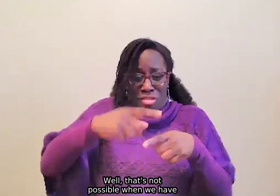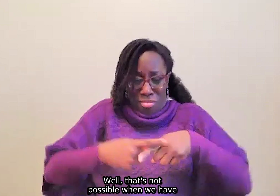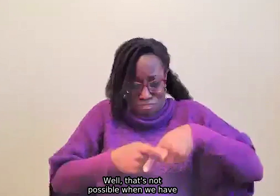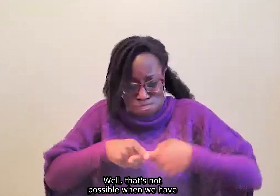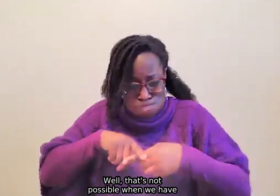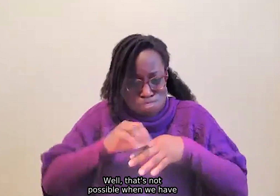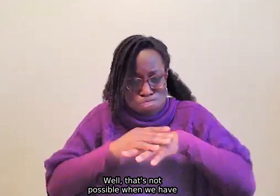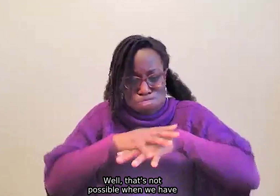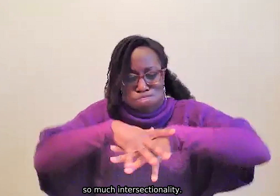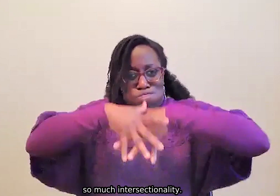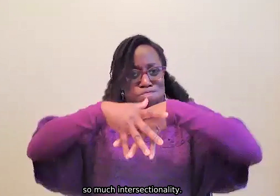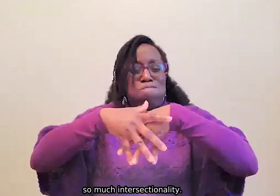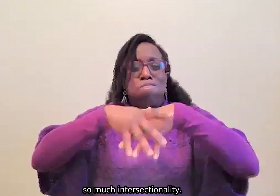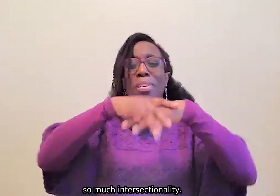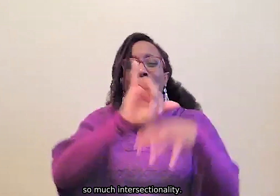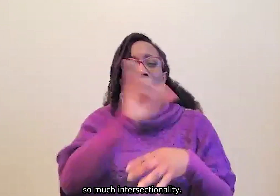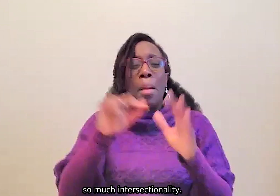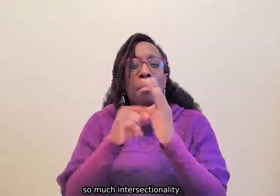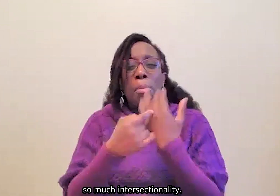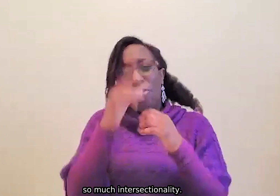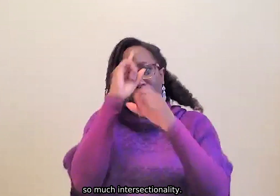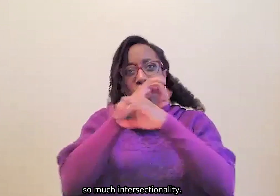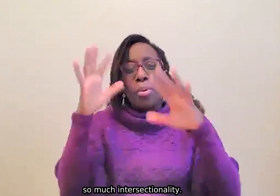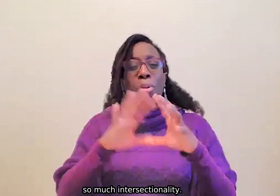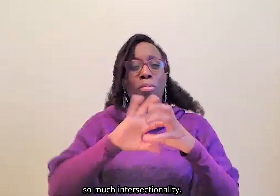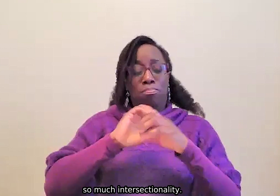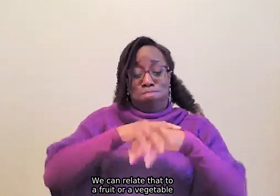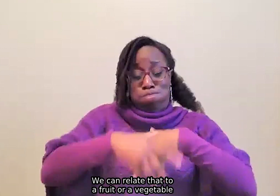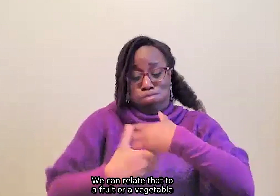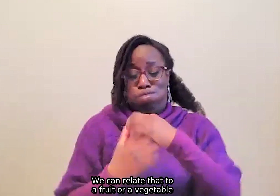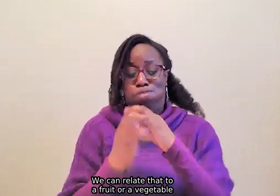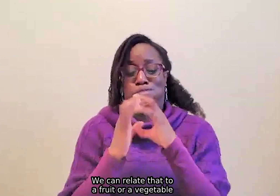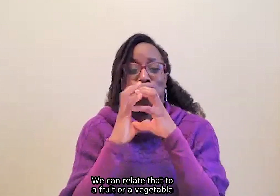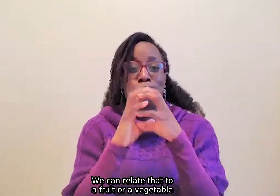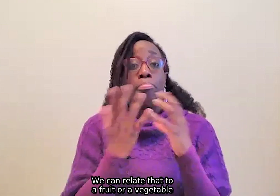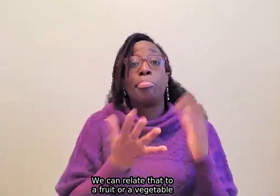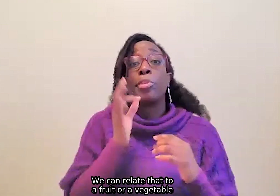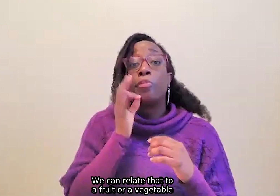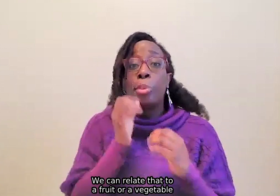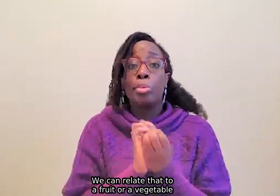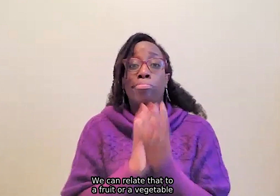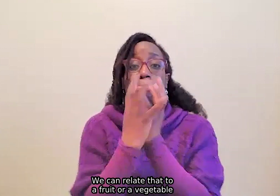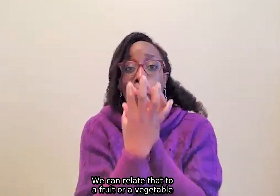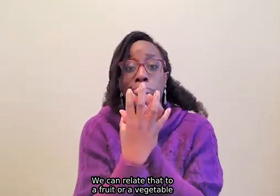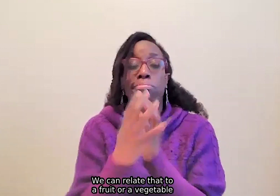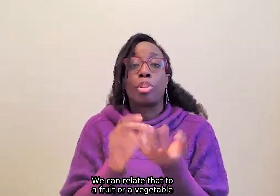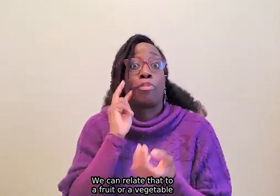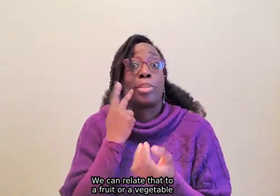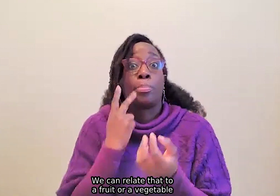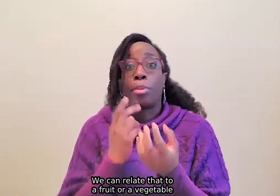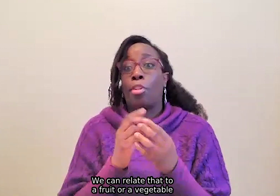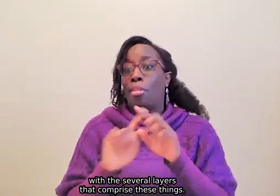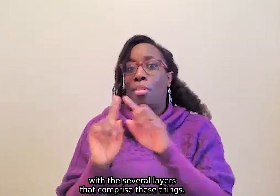not possible when we have so much intersectionality. We can relate that to a fruit